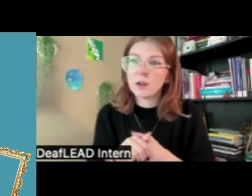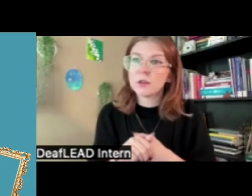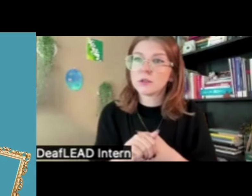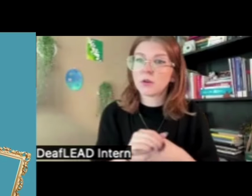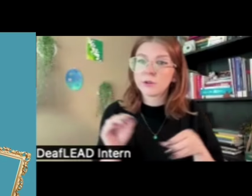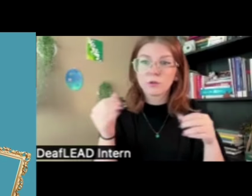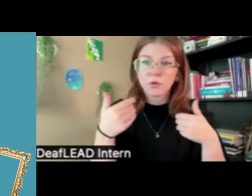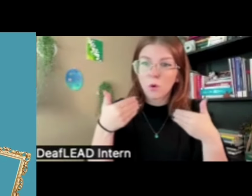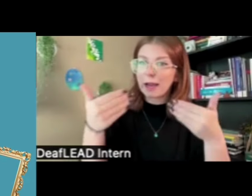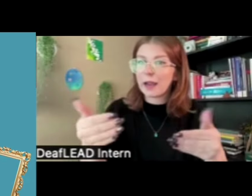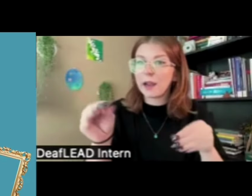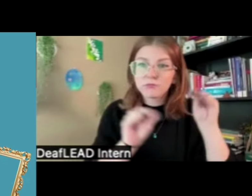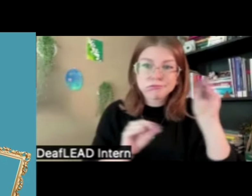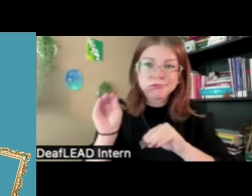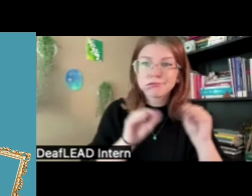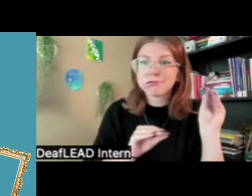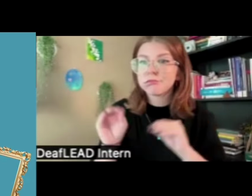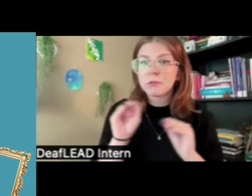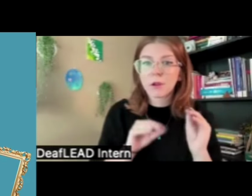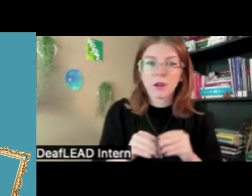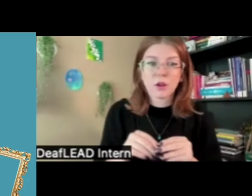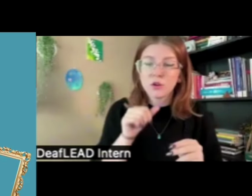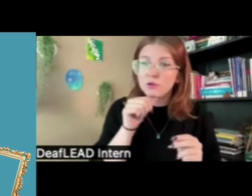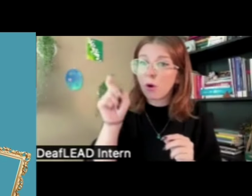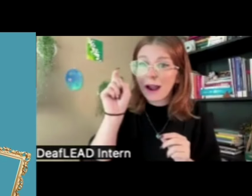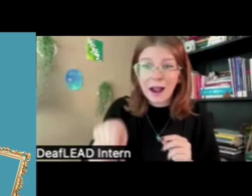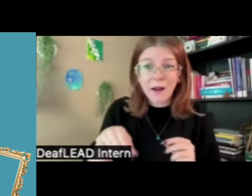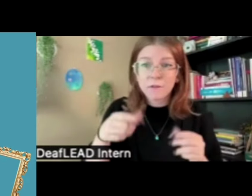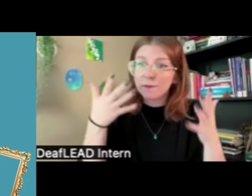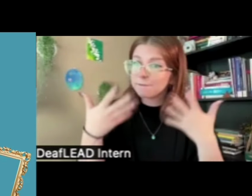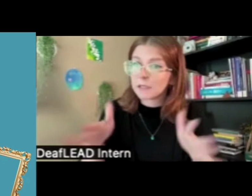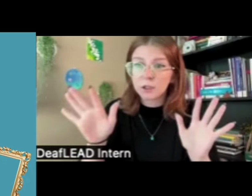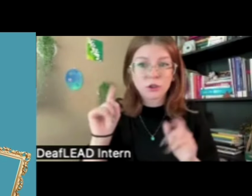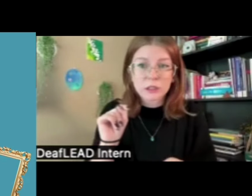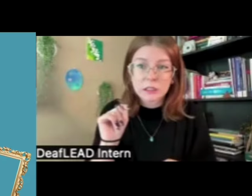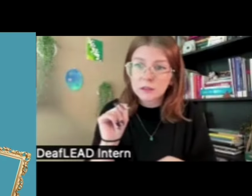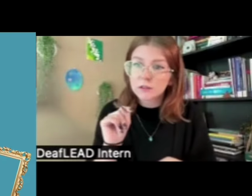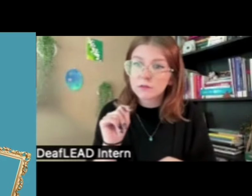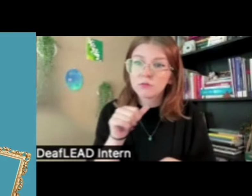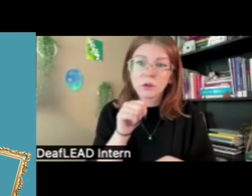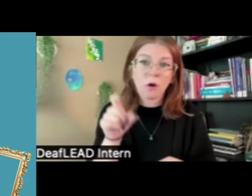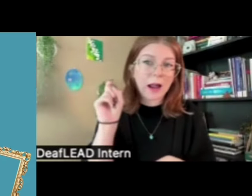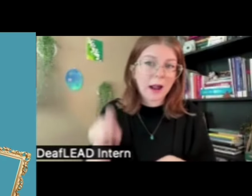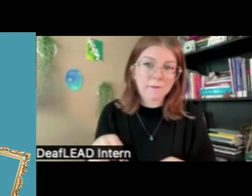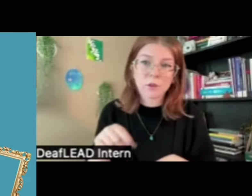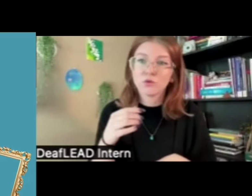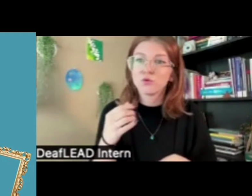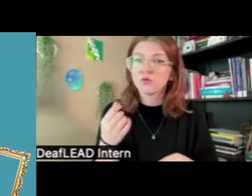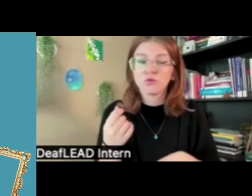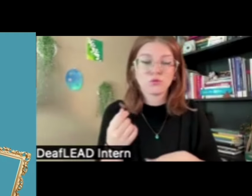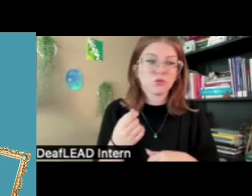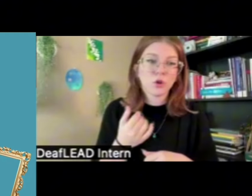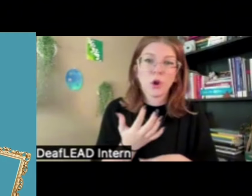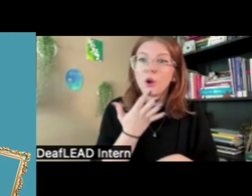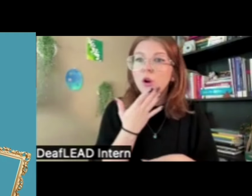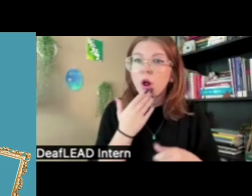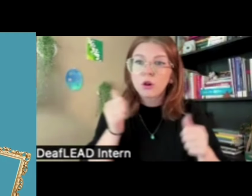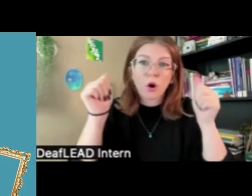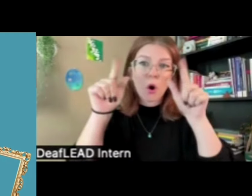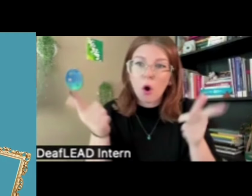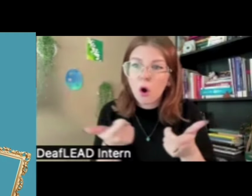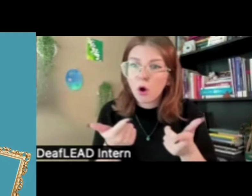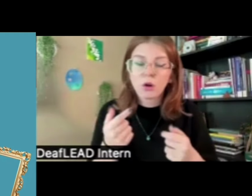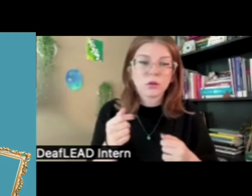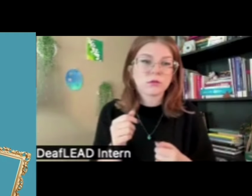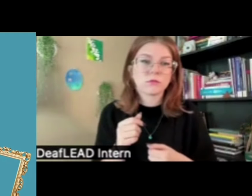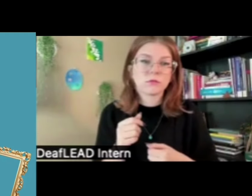before we transition to the sharing portion. So go ahead and fill in your frames you want. And if you're not done with it, that's okay. You